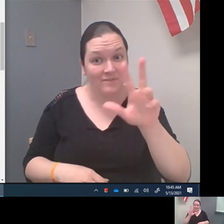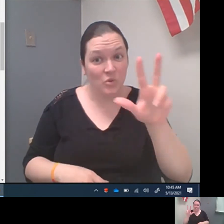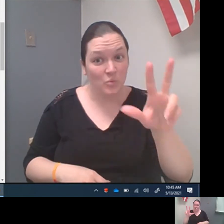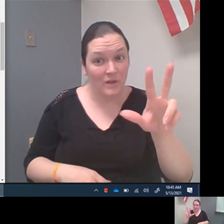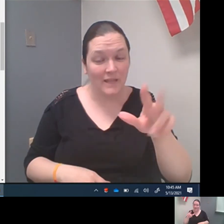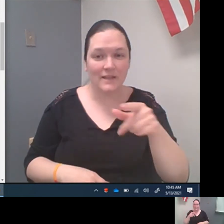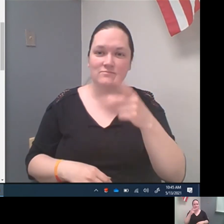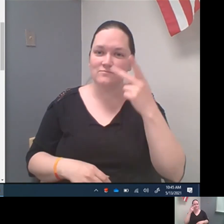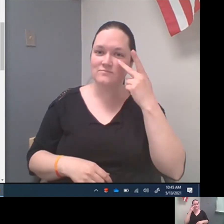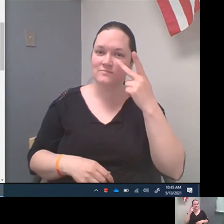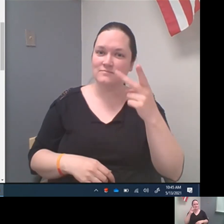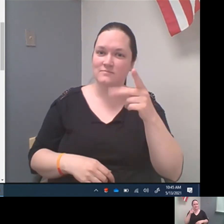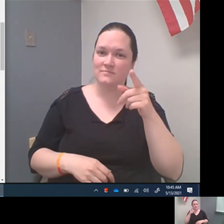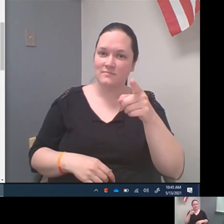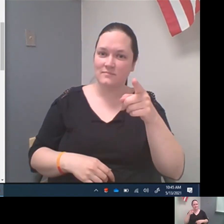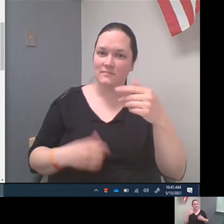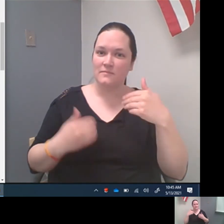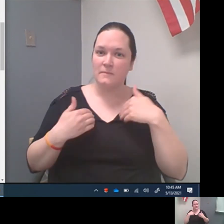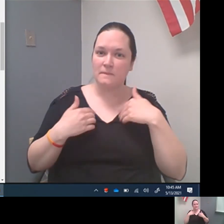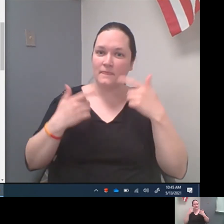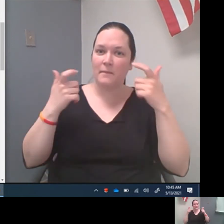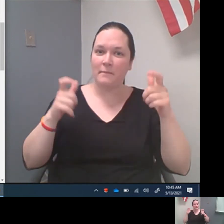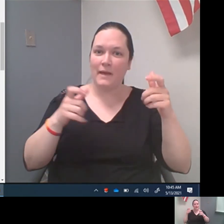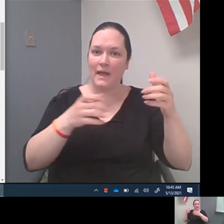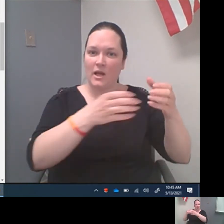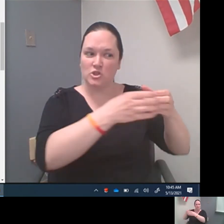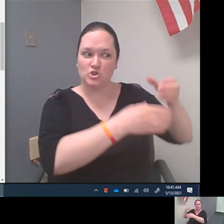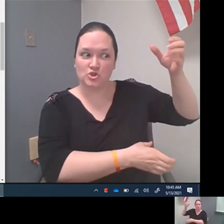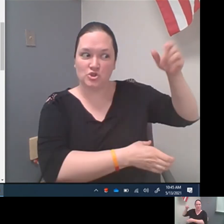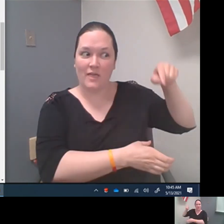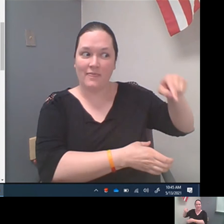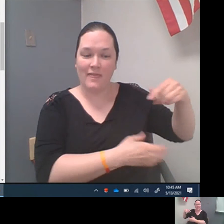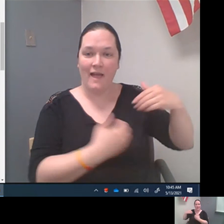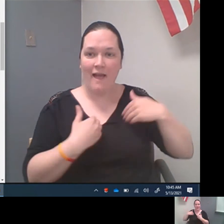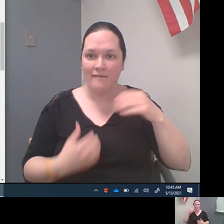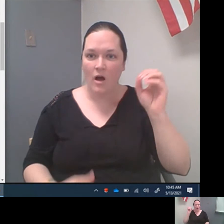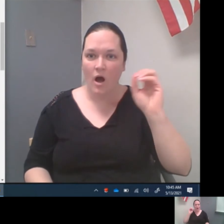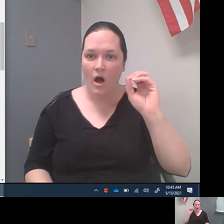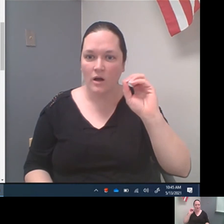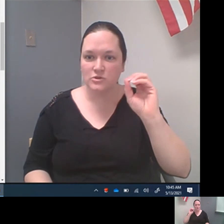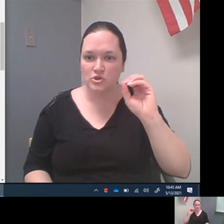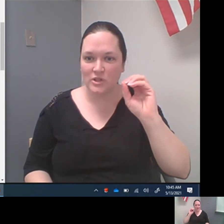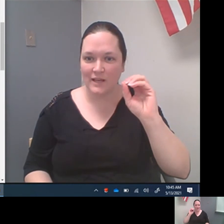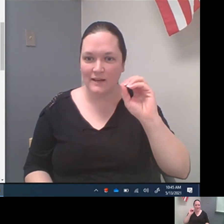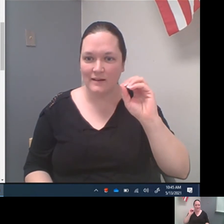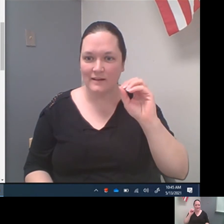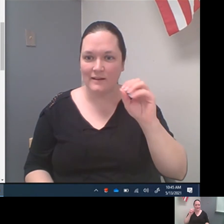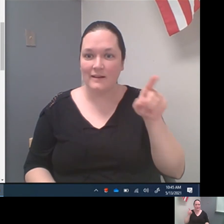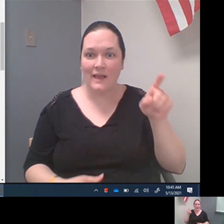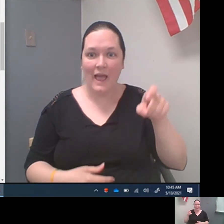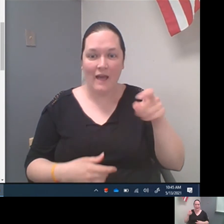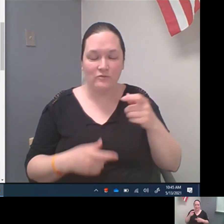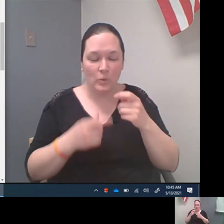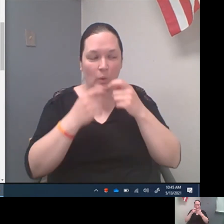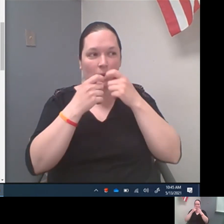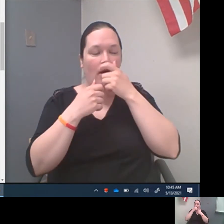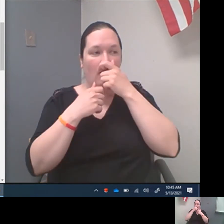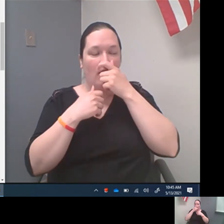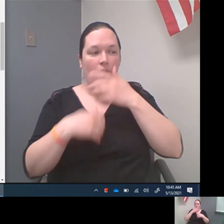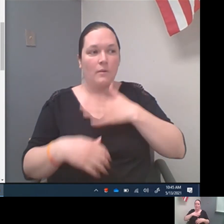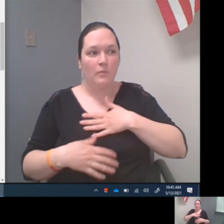but if you can't see on his back, there's a huge canister that contains oxygen, and that leads into his mouth because they had to take oxygen with